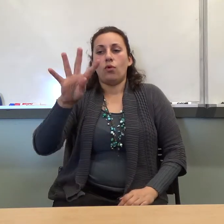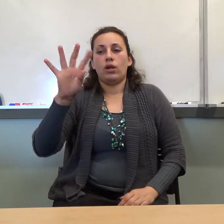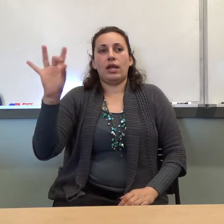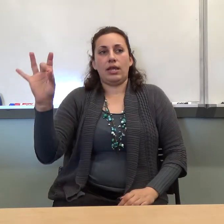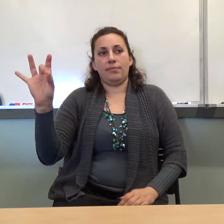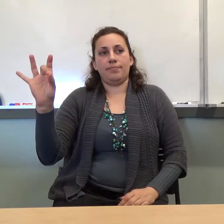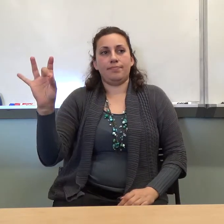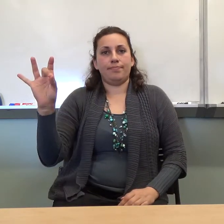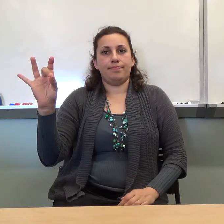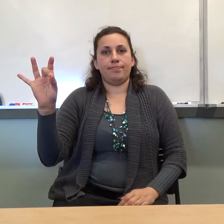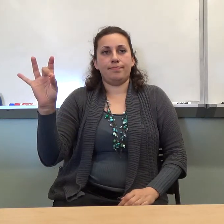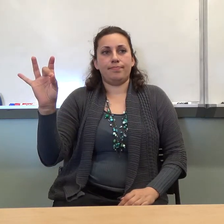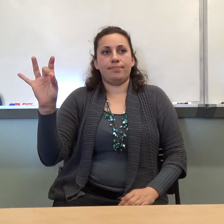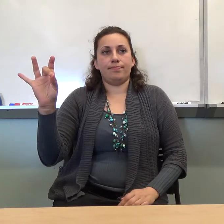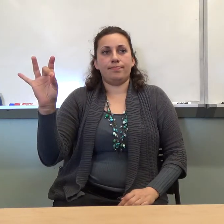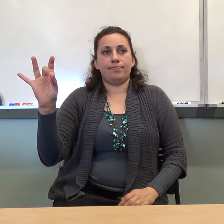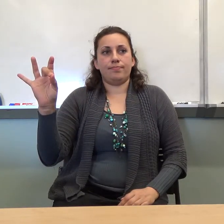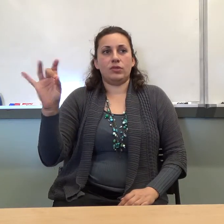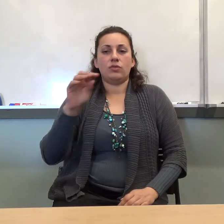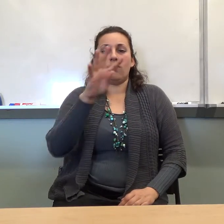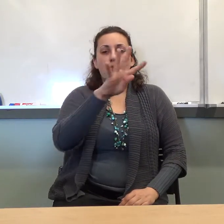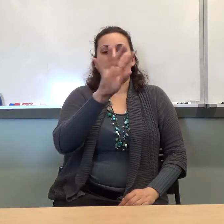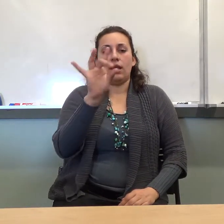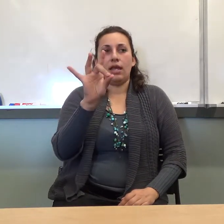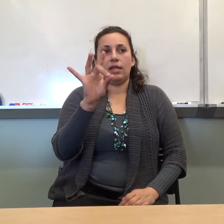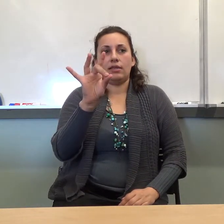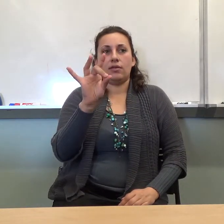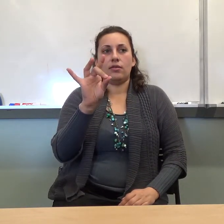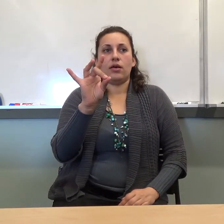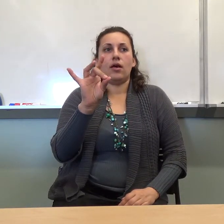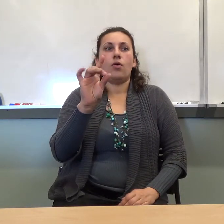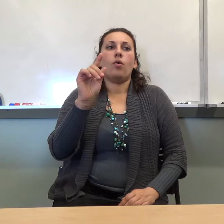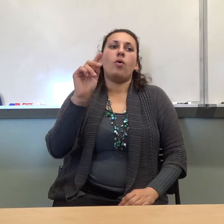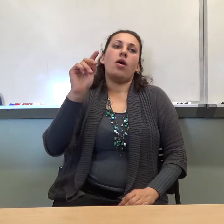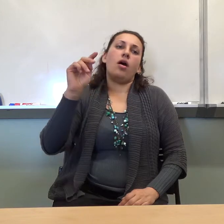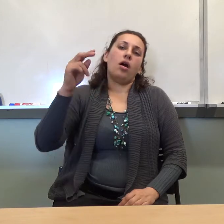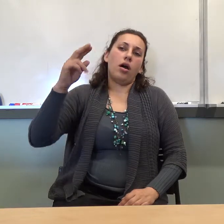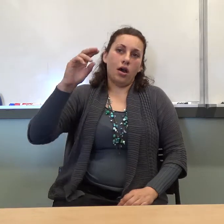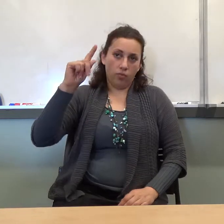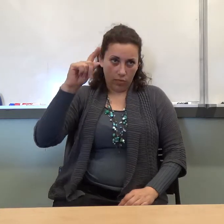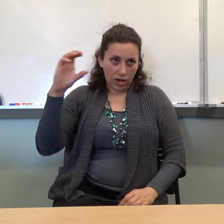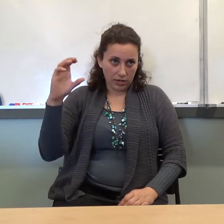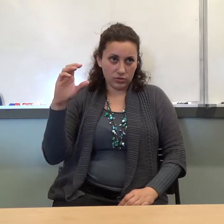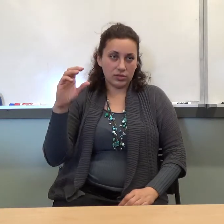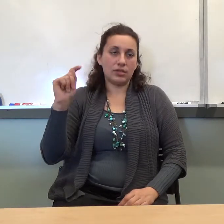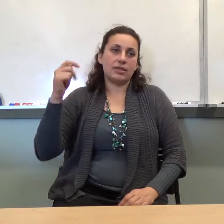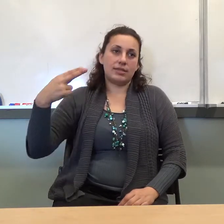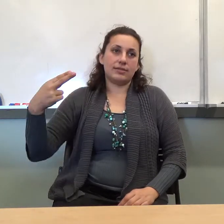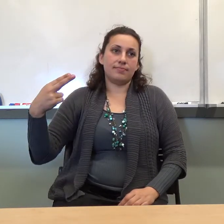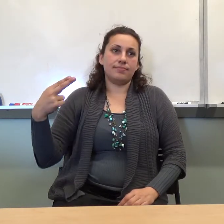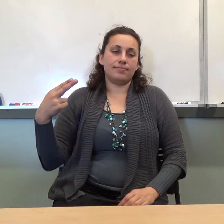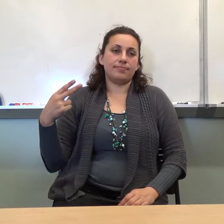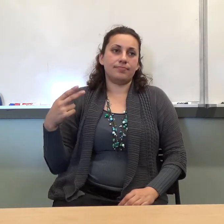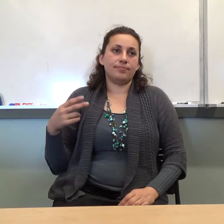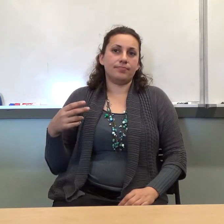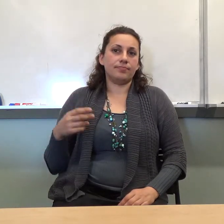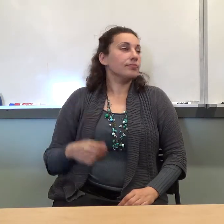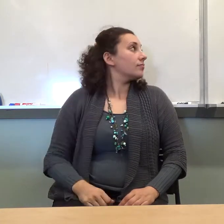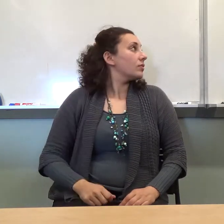position. So that's 48 hundredths. That's 4/10 and 8 hundredths, which is 48 hundredths.